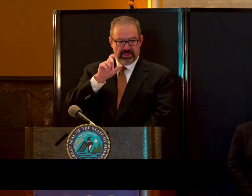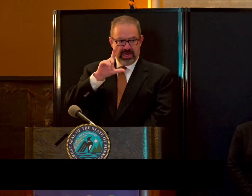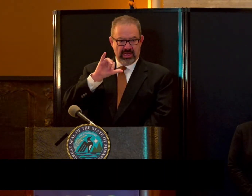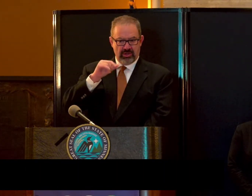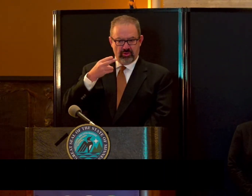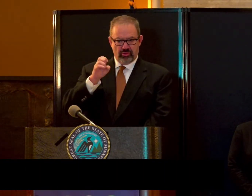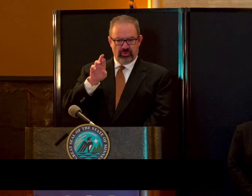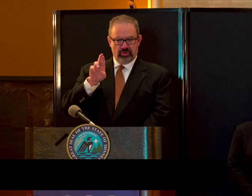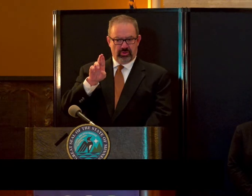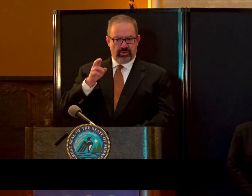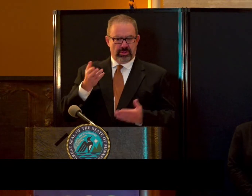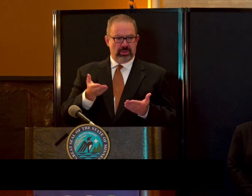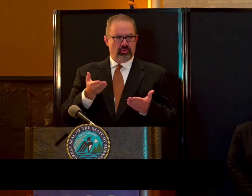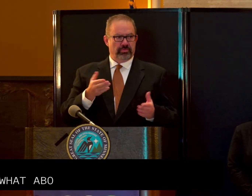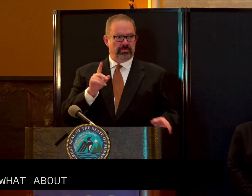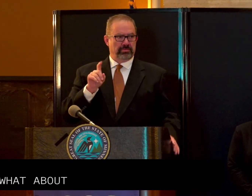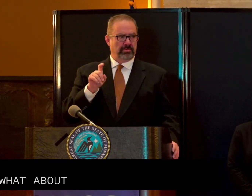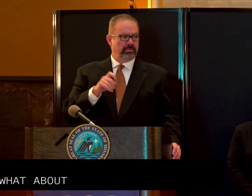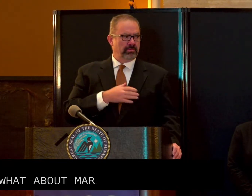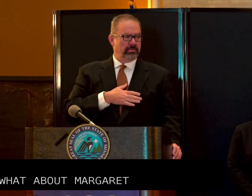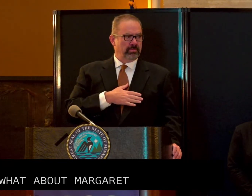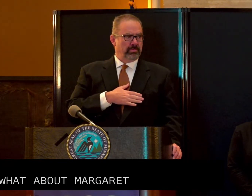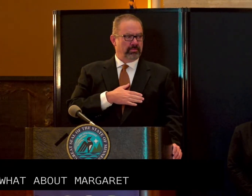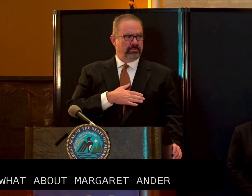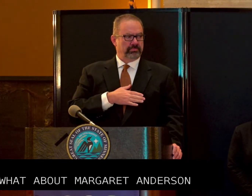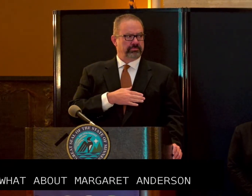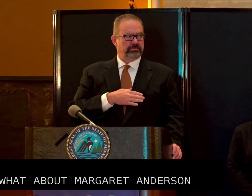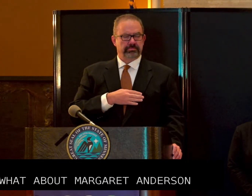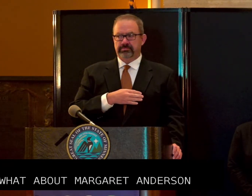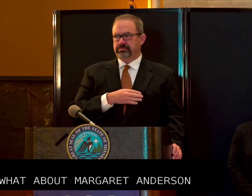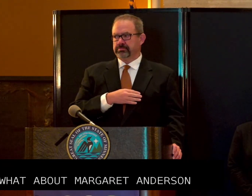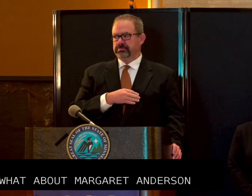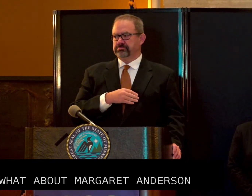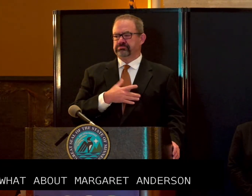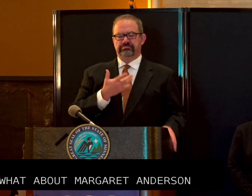What about Margaret Anderson Kelleher? Are you with us right now?